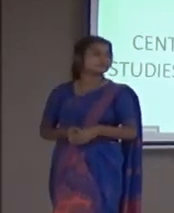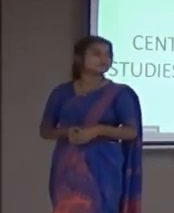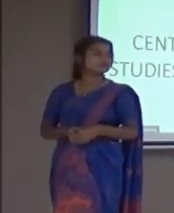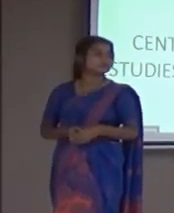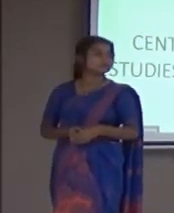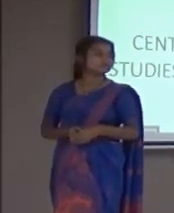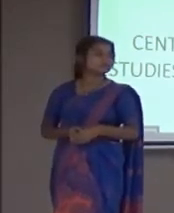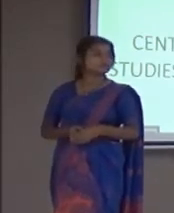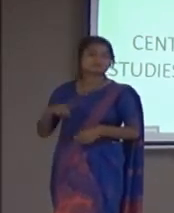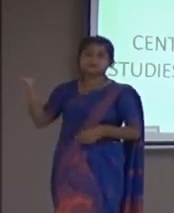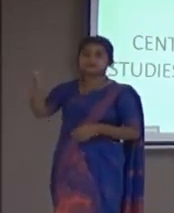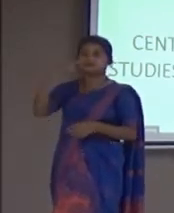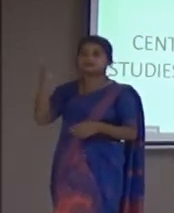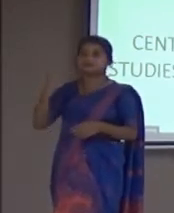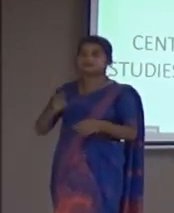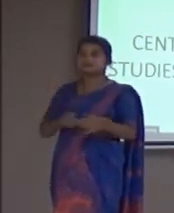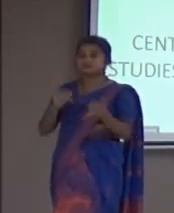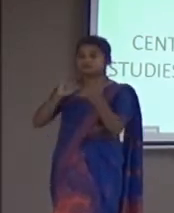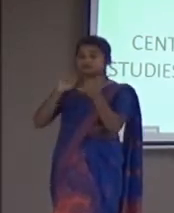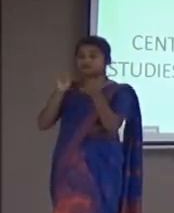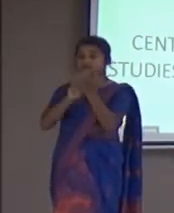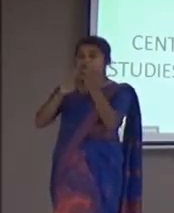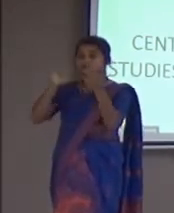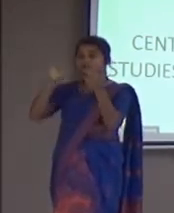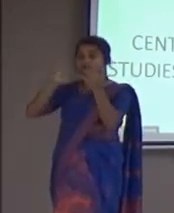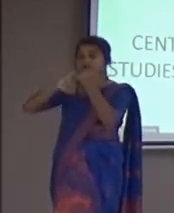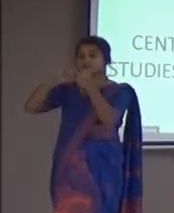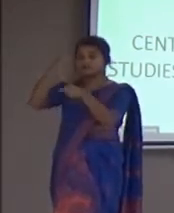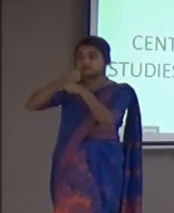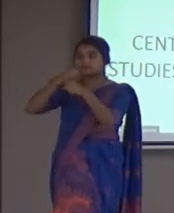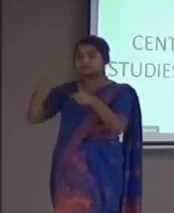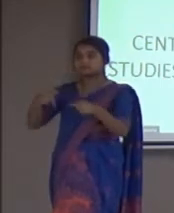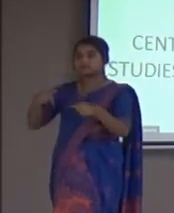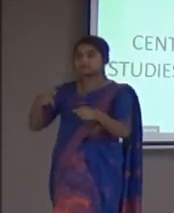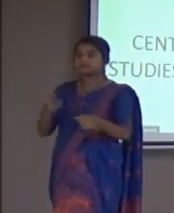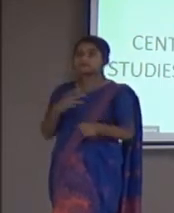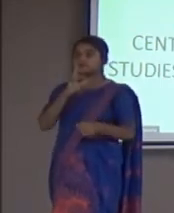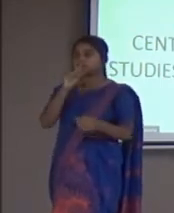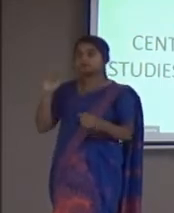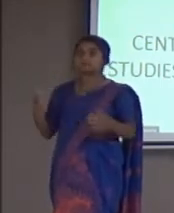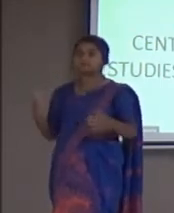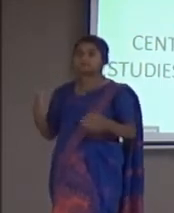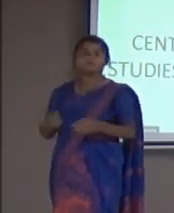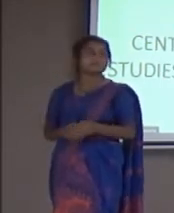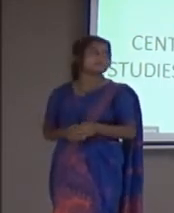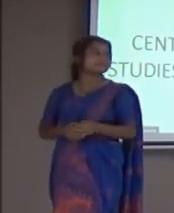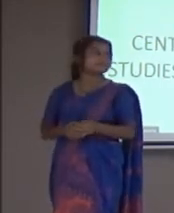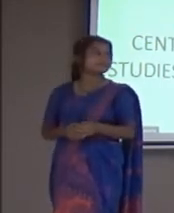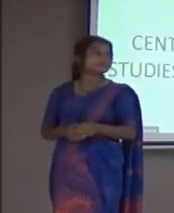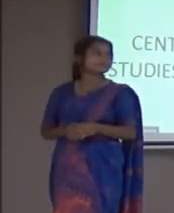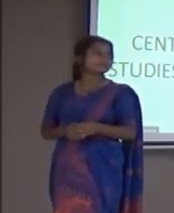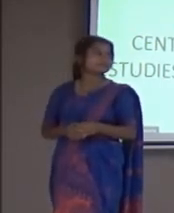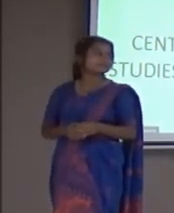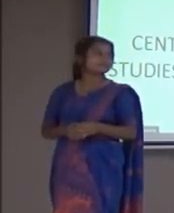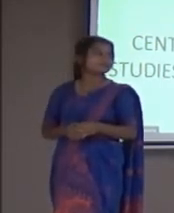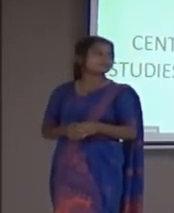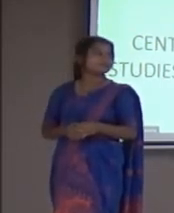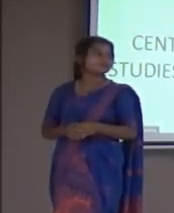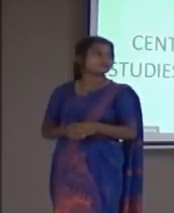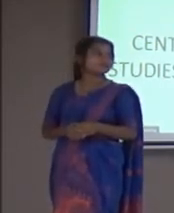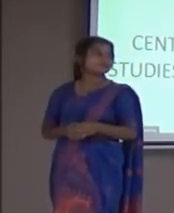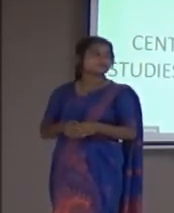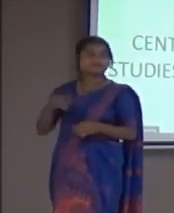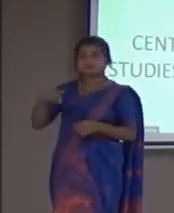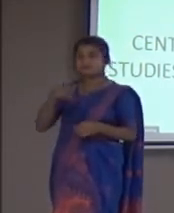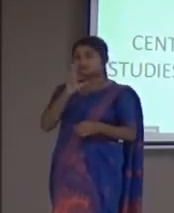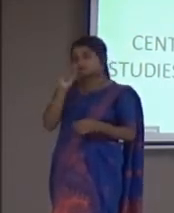as our message goes, nothing about us without us.